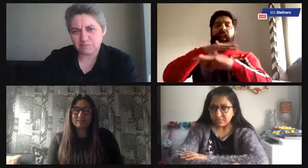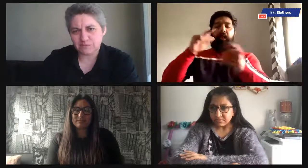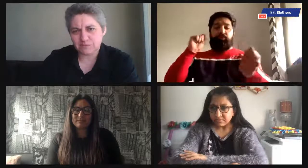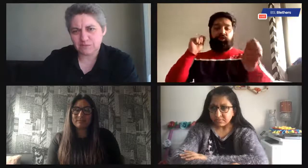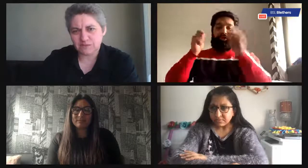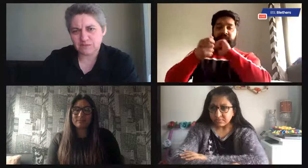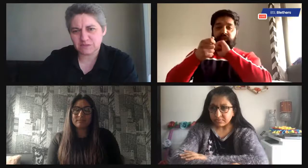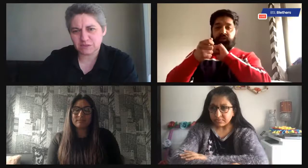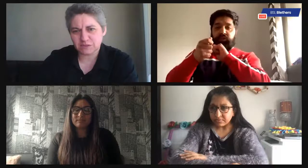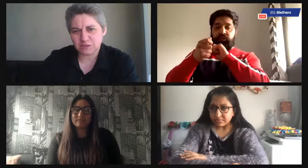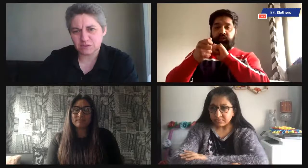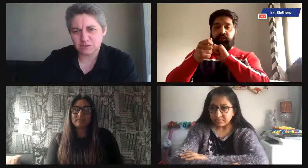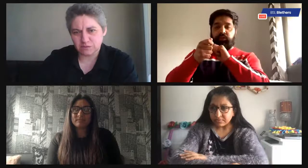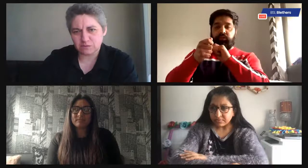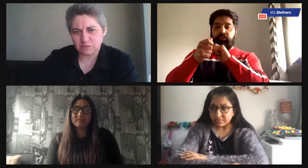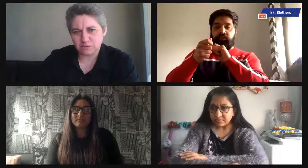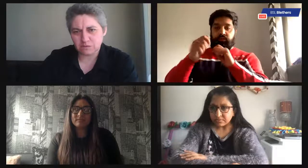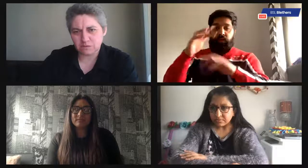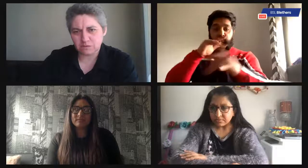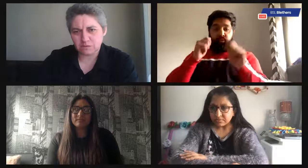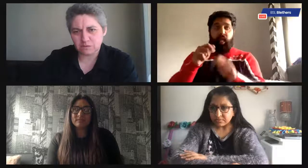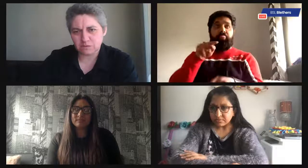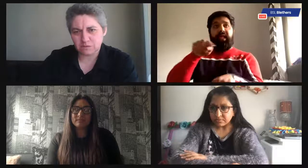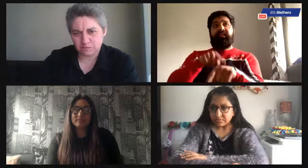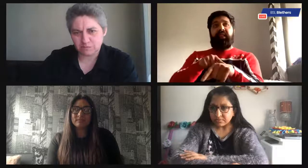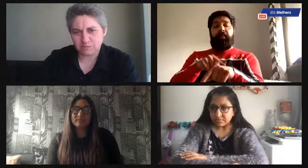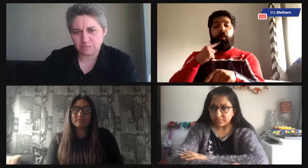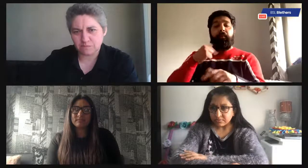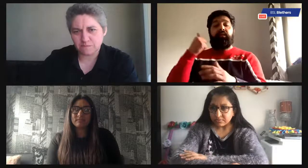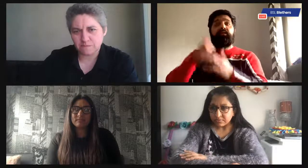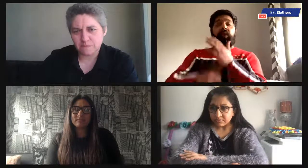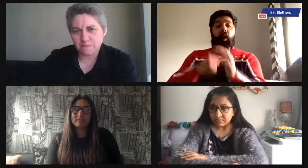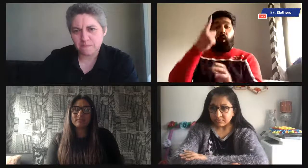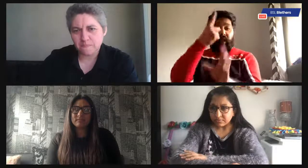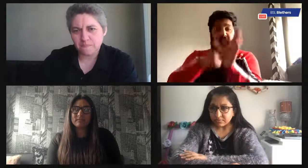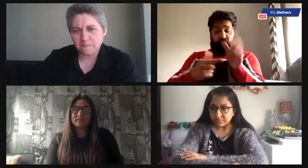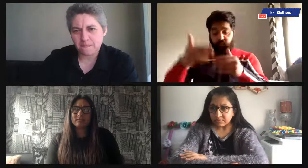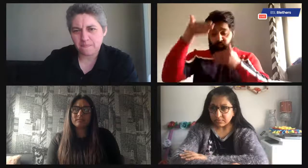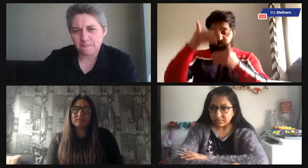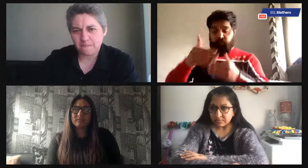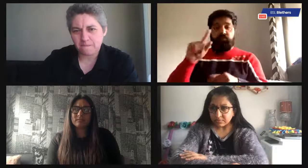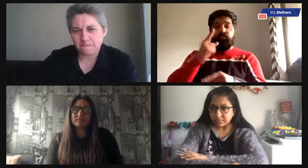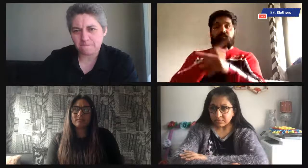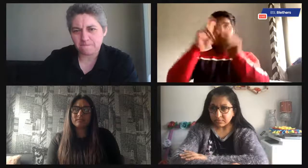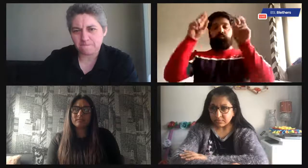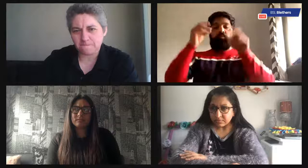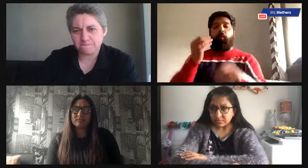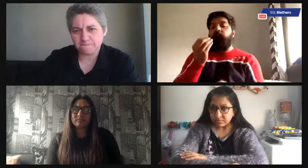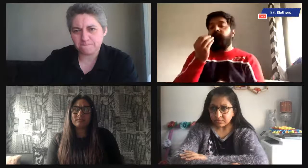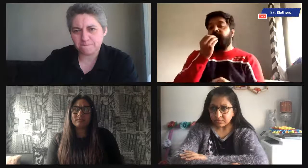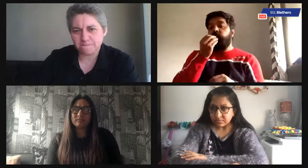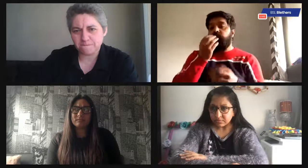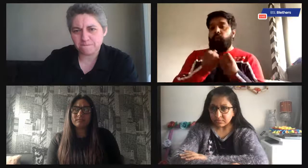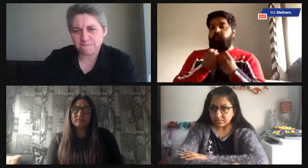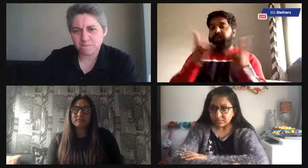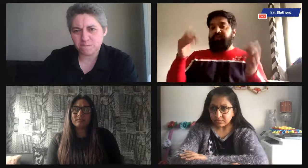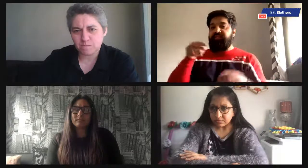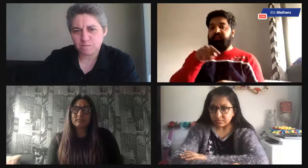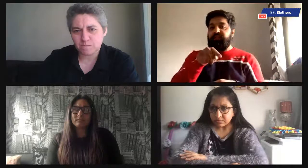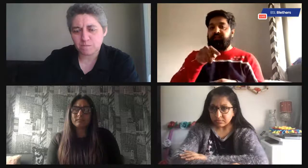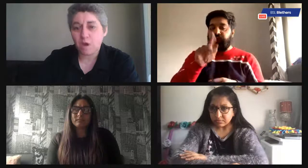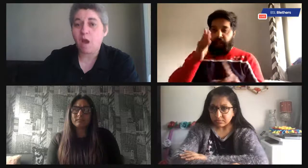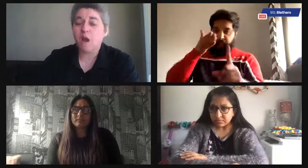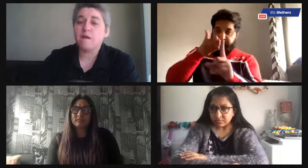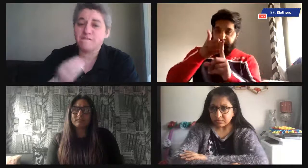me confidence. And the aim was really to have people being aware of sort of climate change. And for that